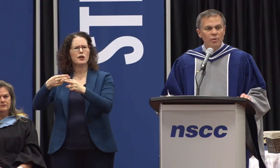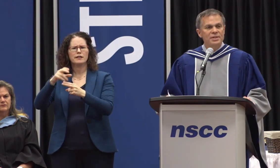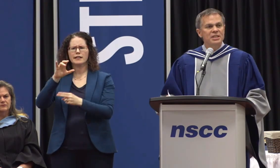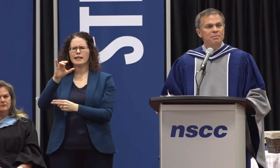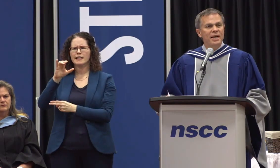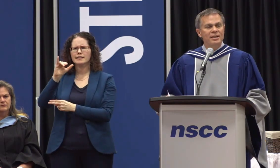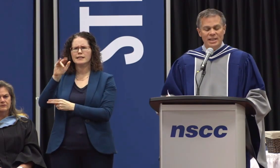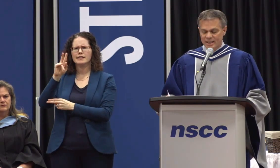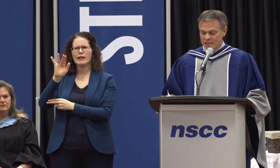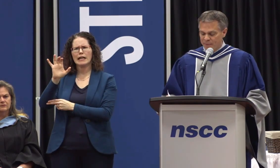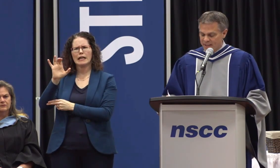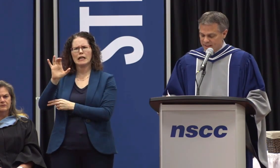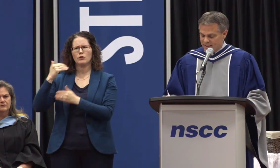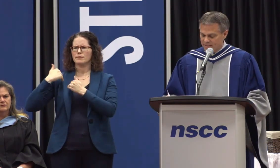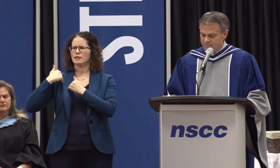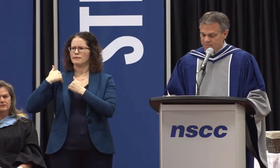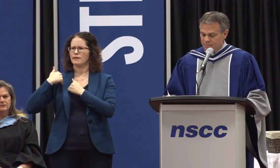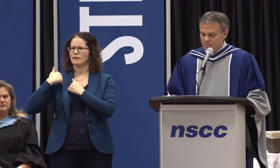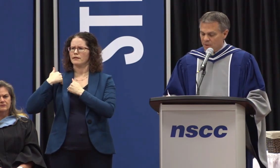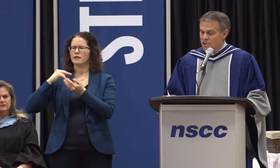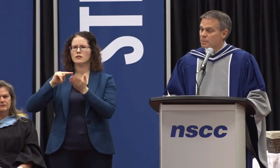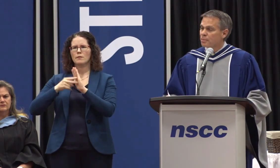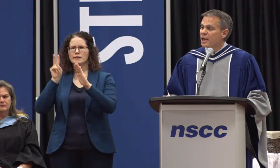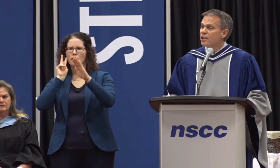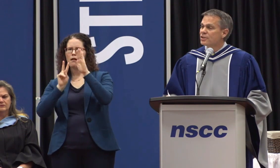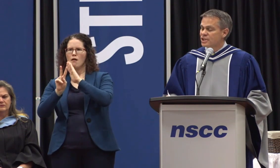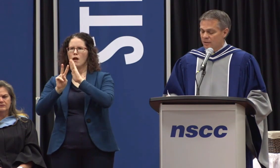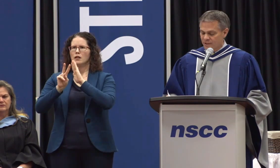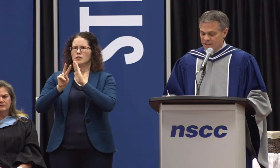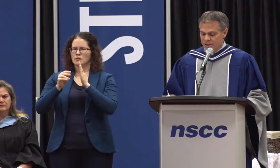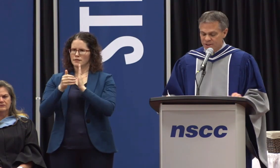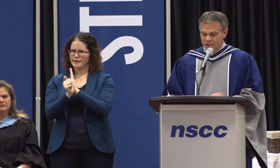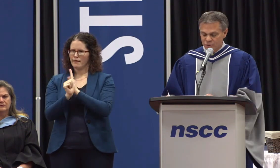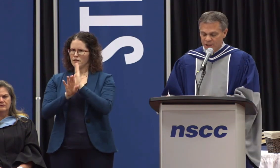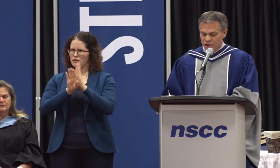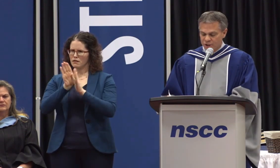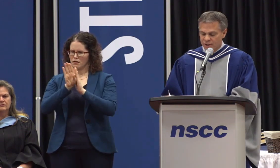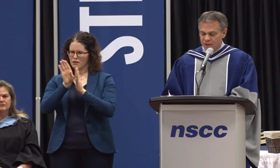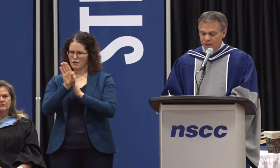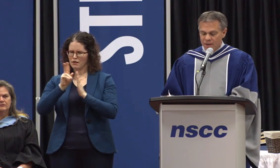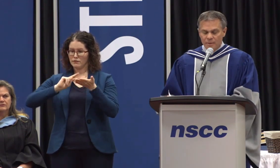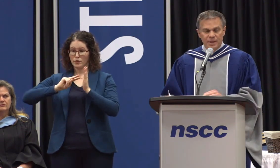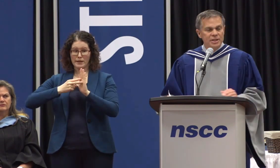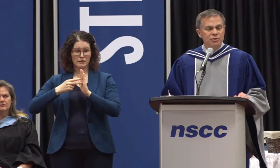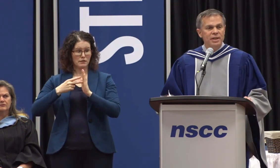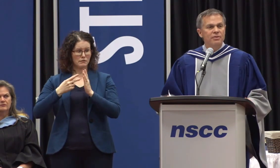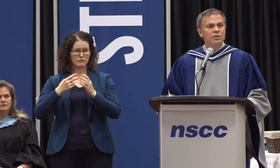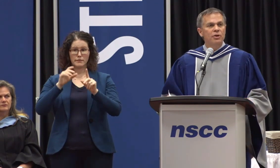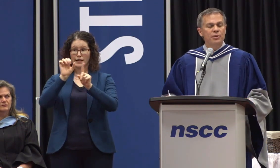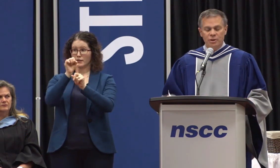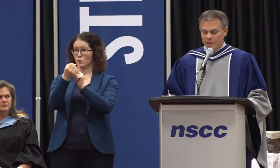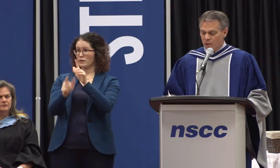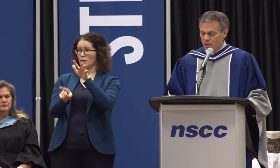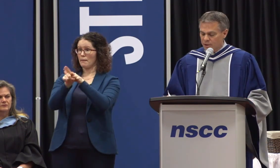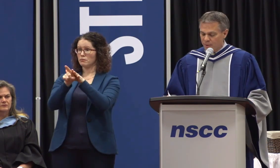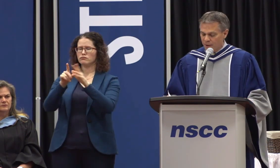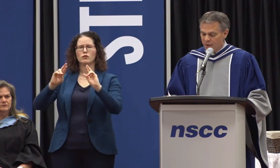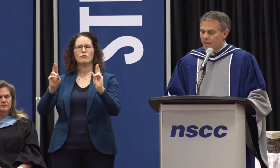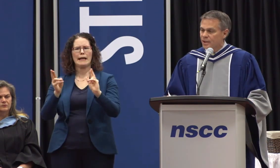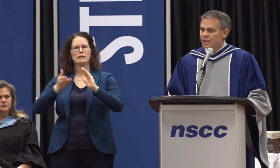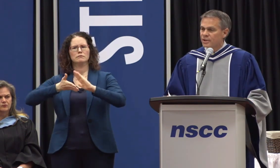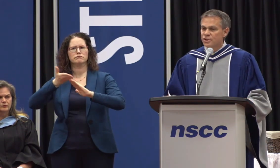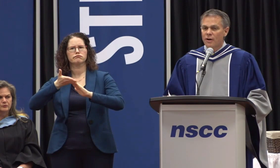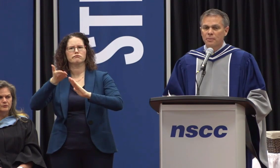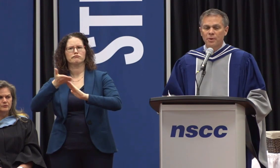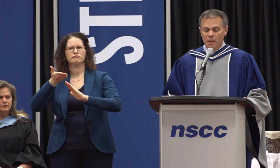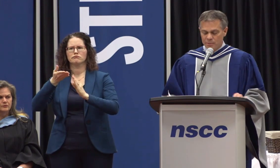to always expect the unexpected and to prepare yourself for such a situation, because you never know when you're going to be called